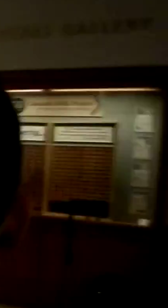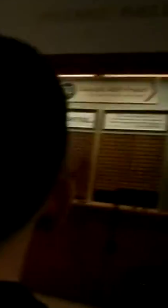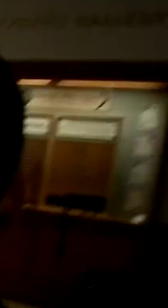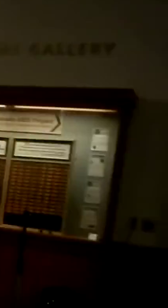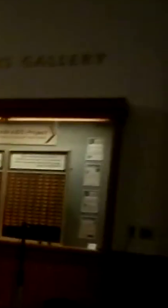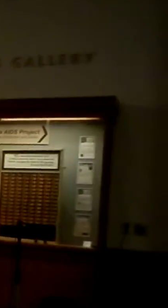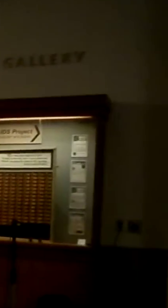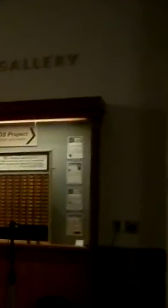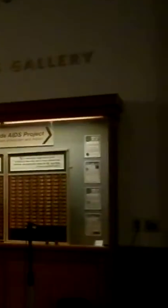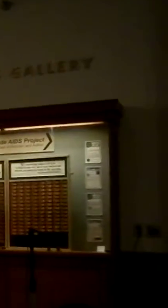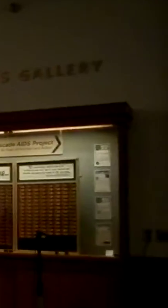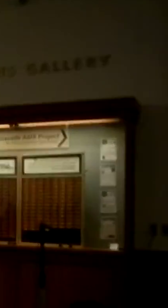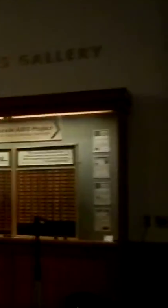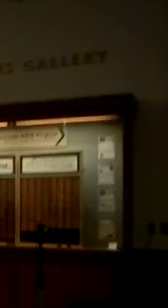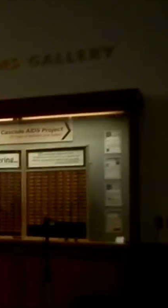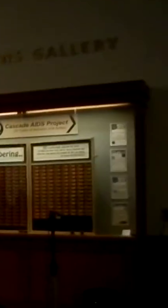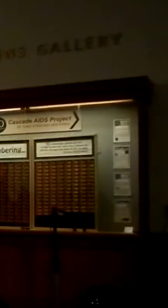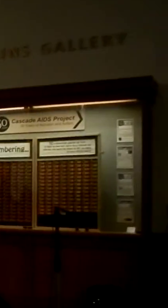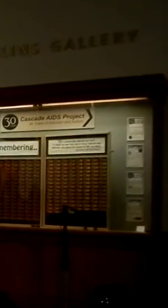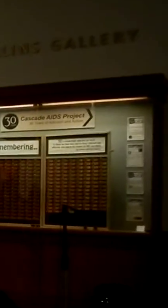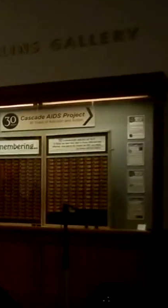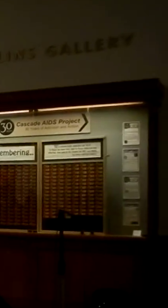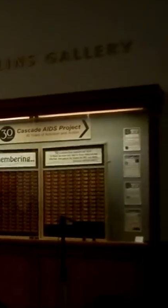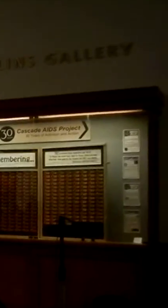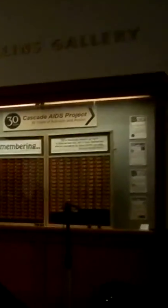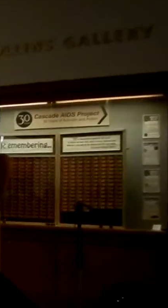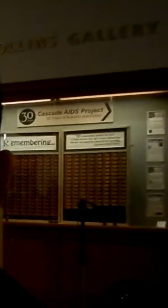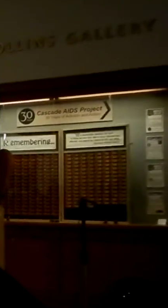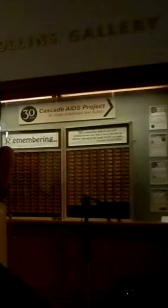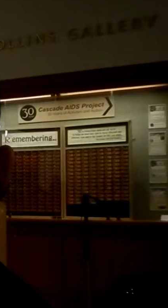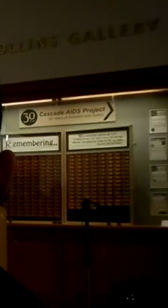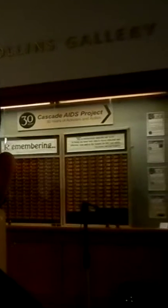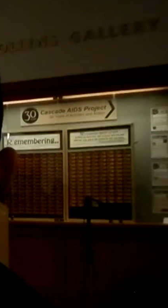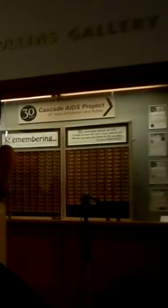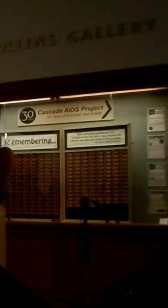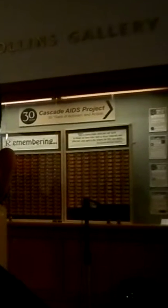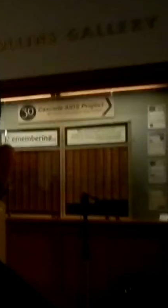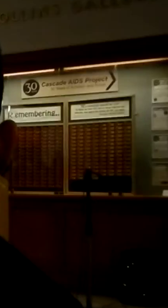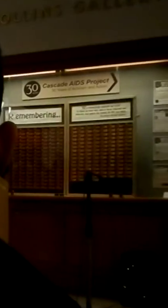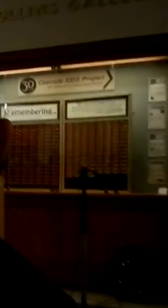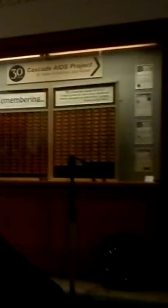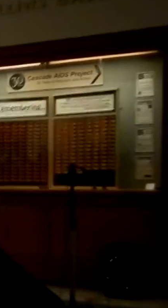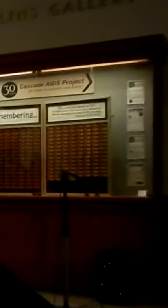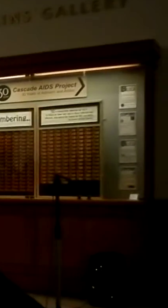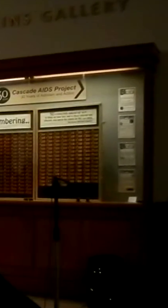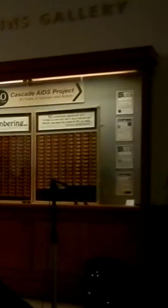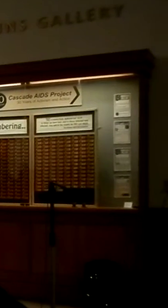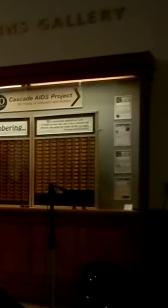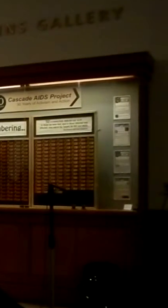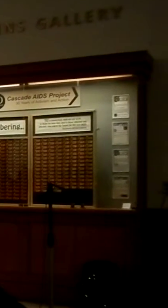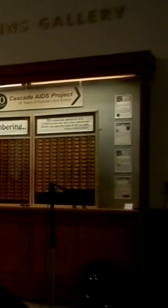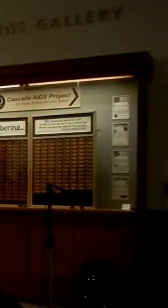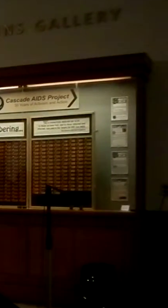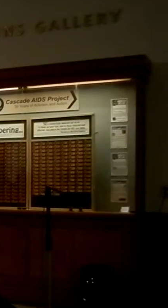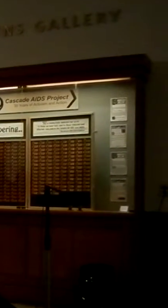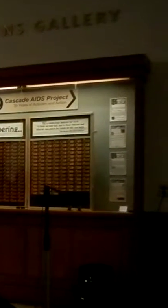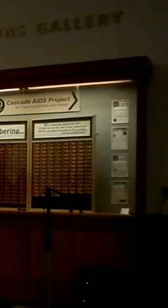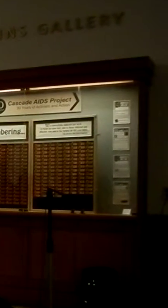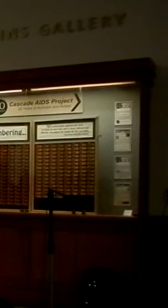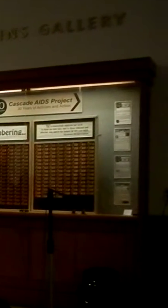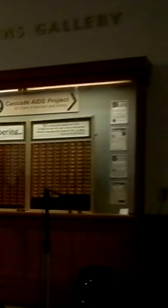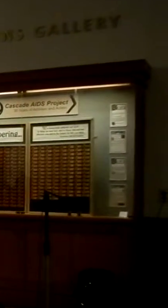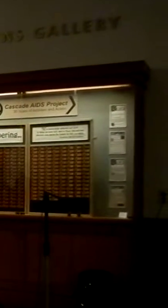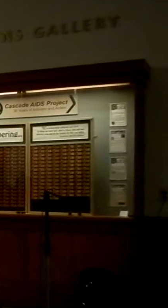for Dustin to hand them over to us, is that his partner, who died of AIDS, wore these at our very